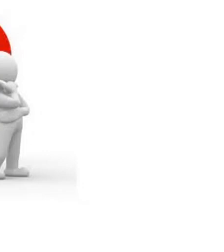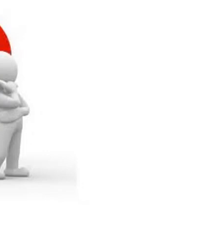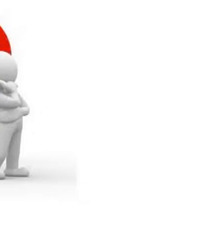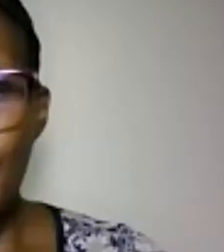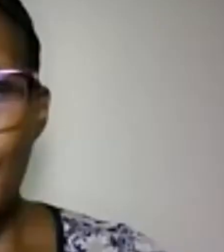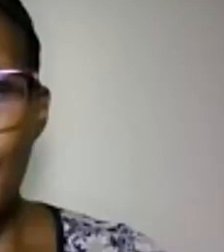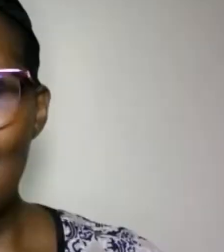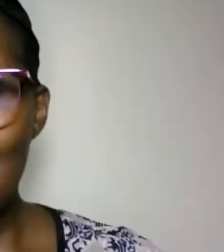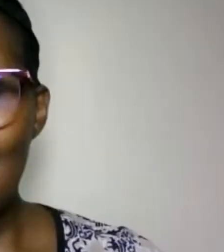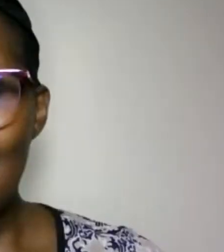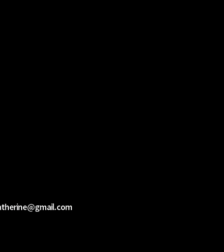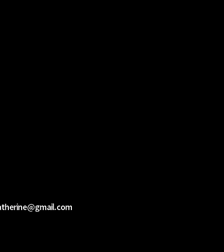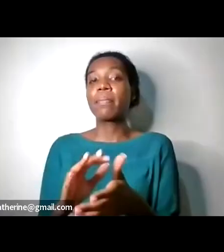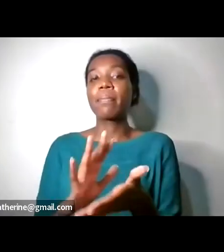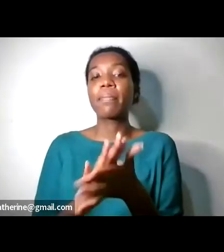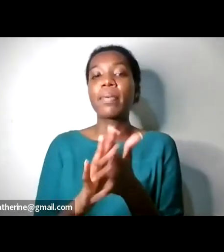company.